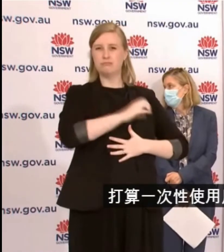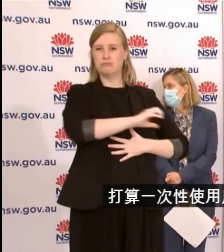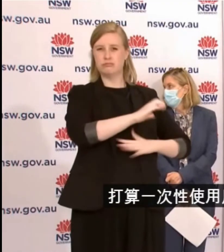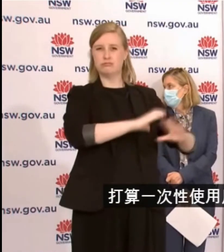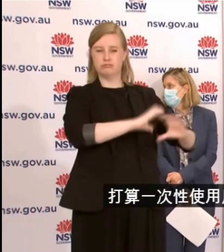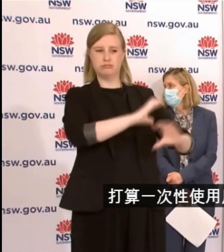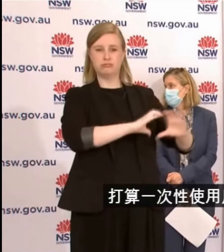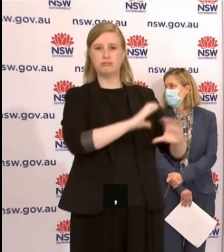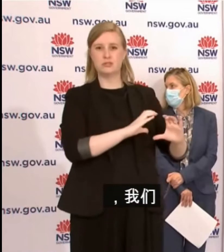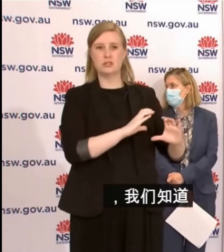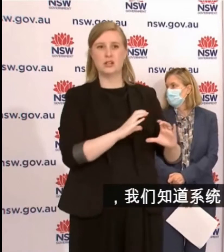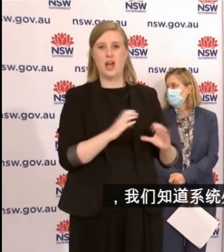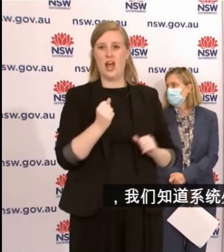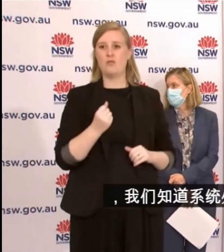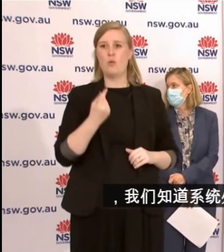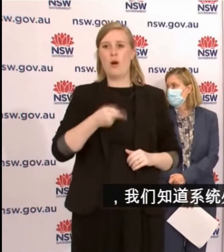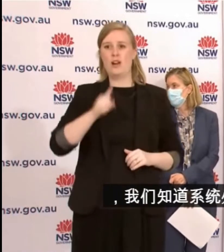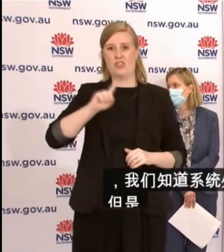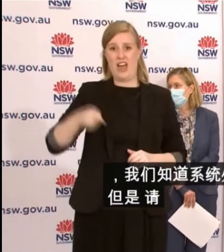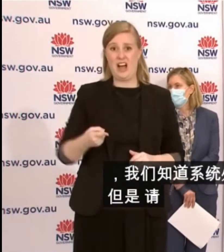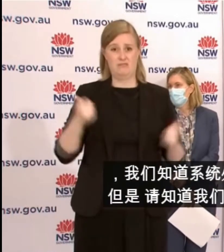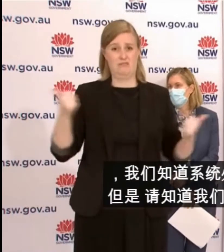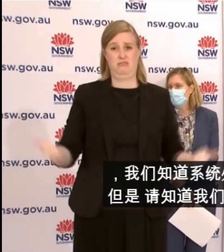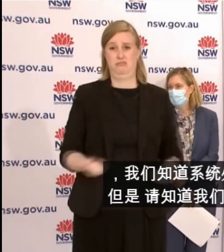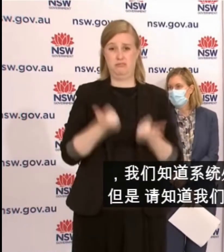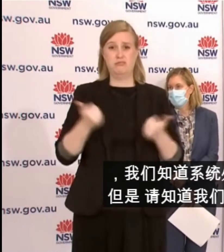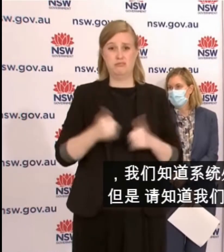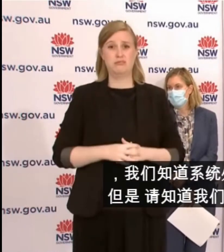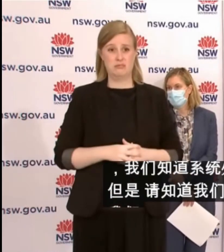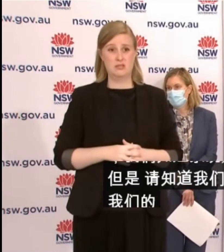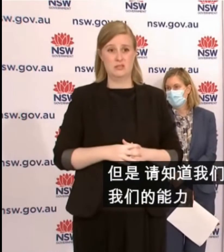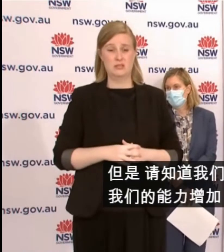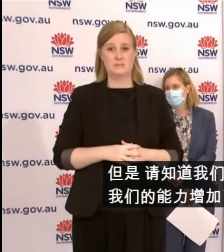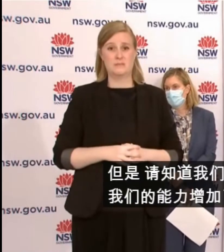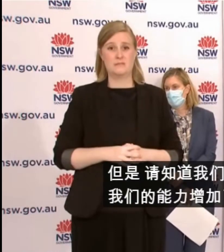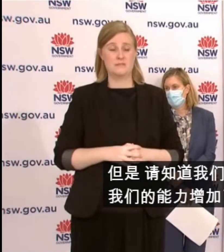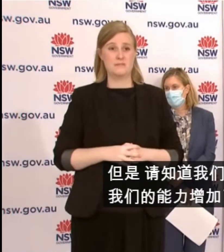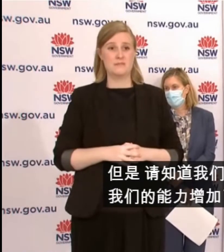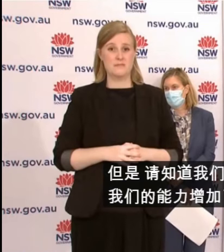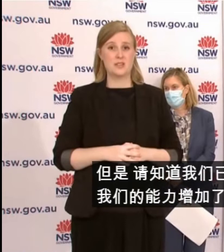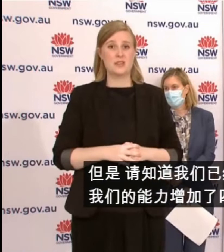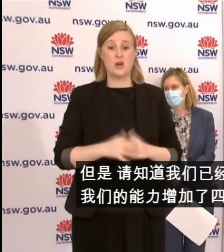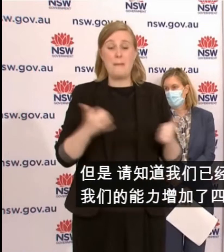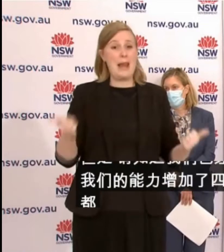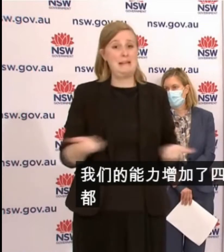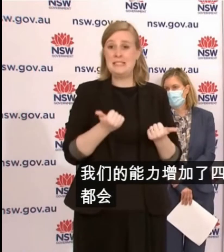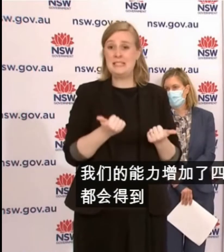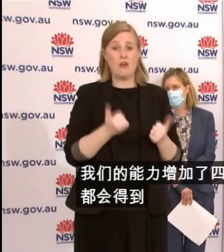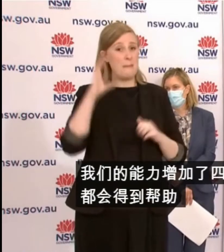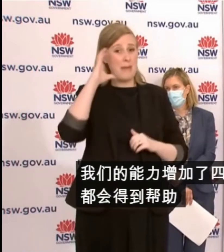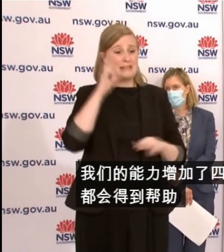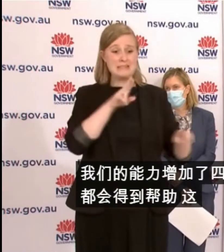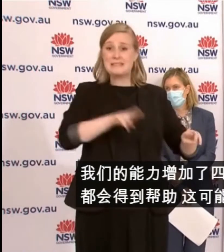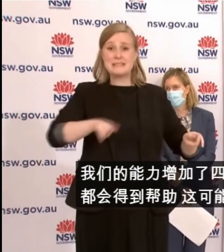any stretch. And we know the system is under pressure, but please know that we've quadrupled our capacity. So everybody who needs help will get that